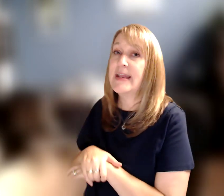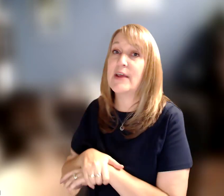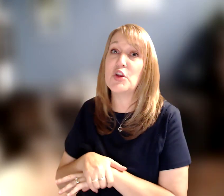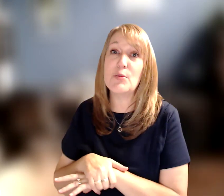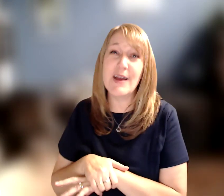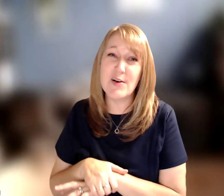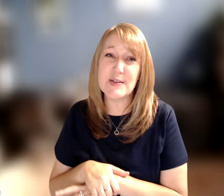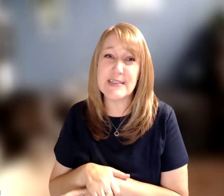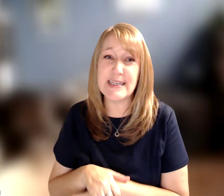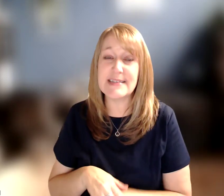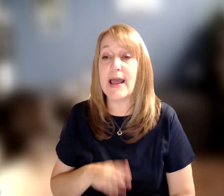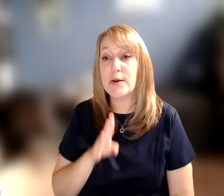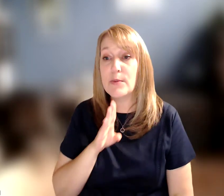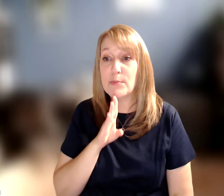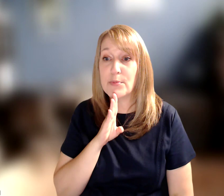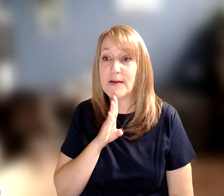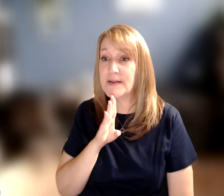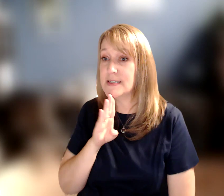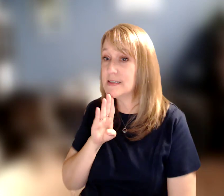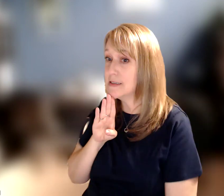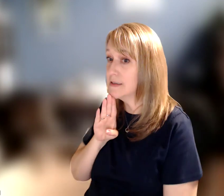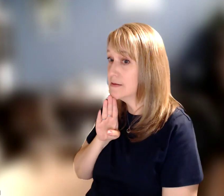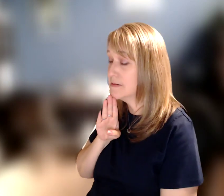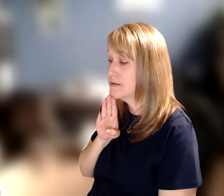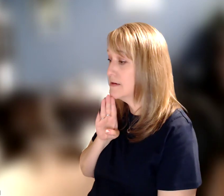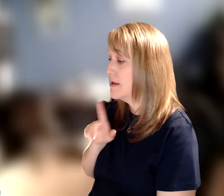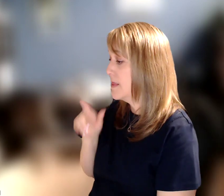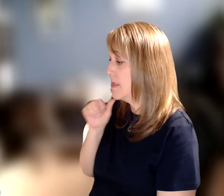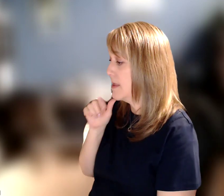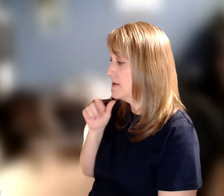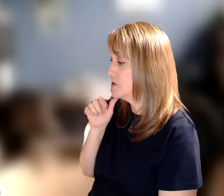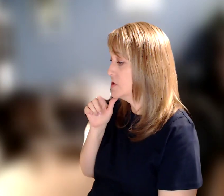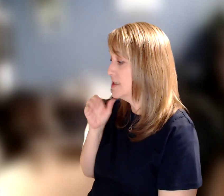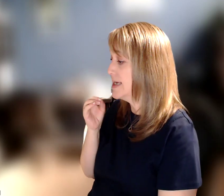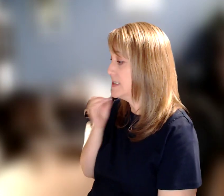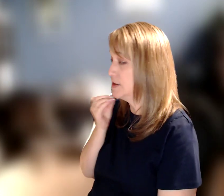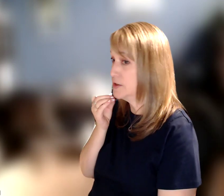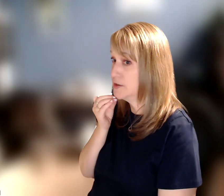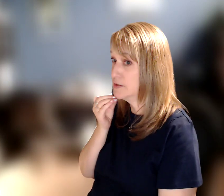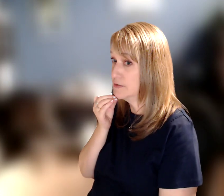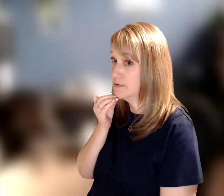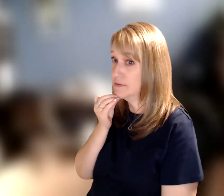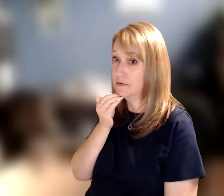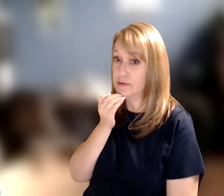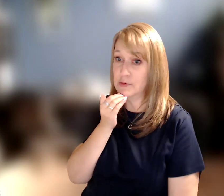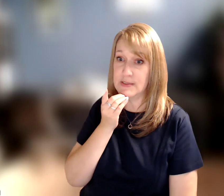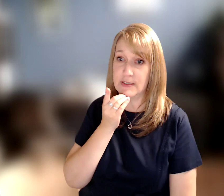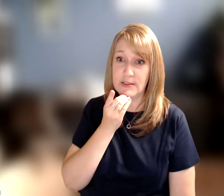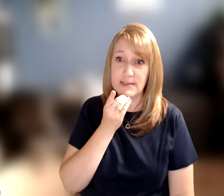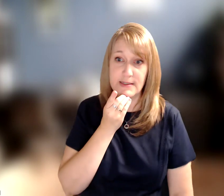Now, you might also see it signed breakfast, lunch, and dinner. Oops, sorry, you didn't see that very